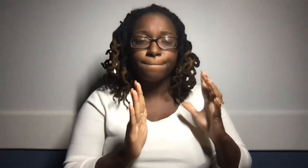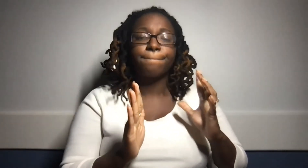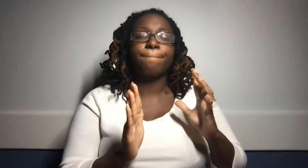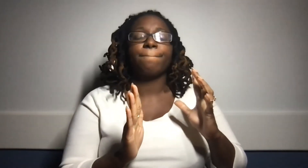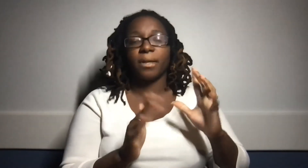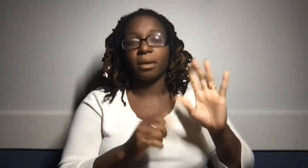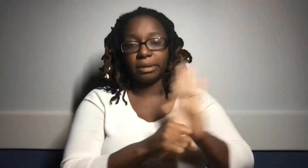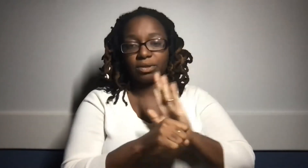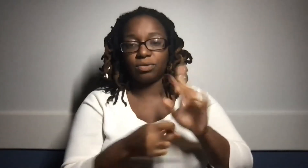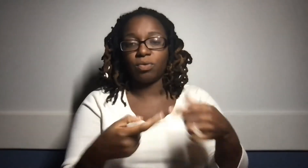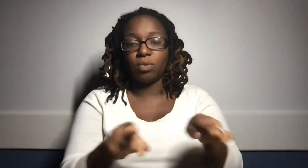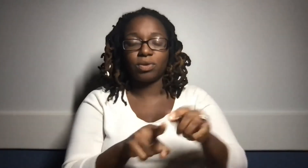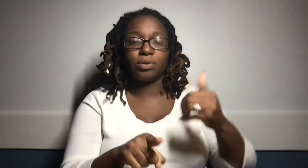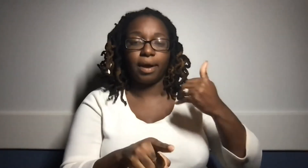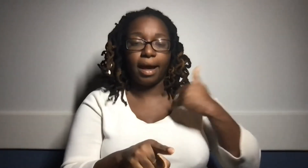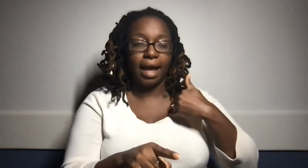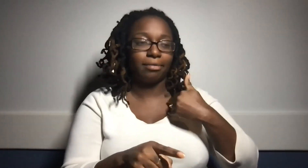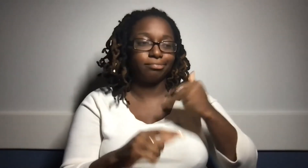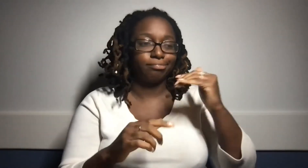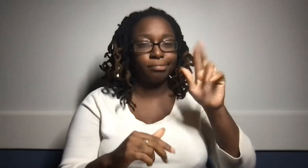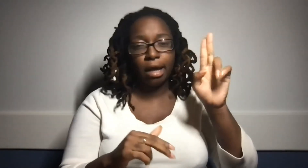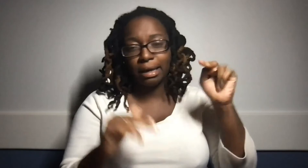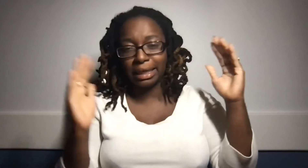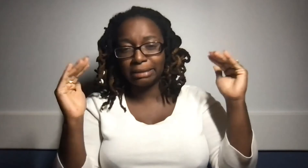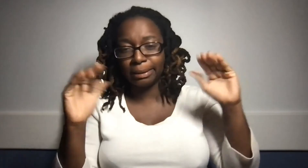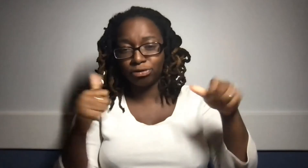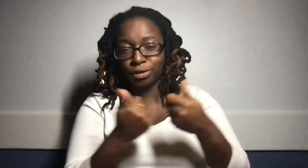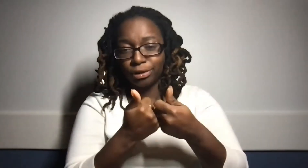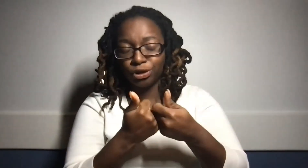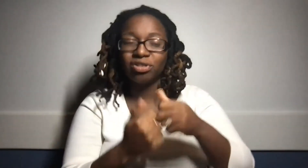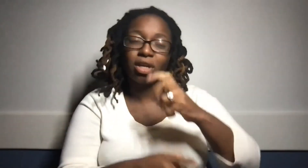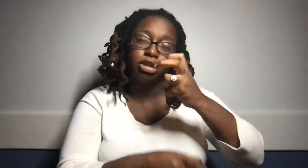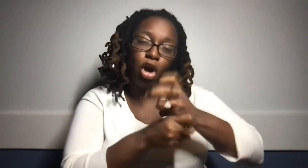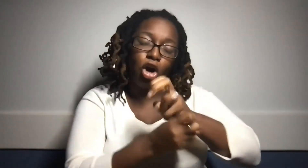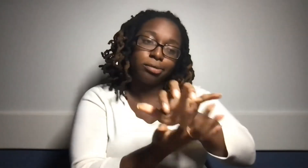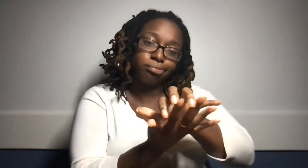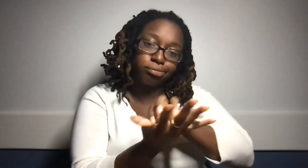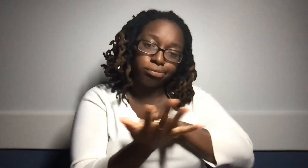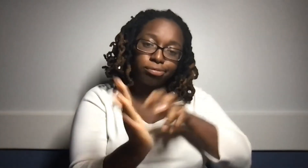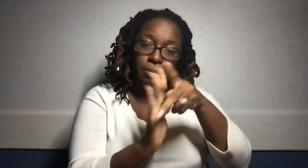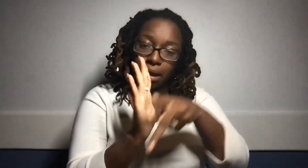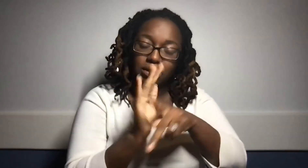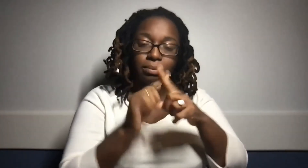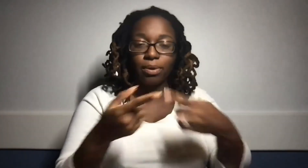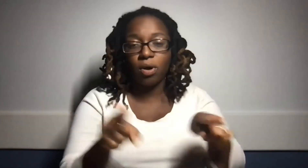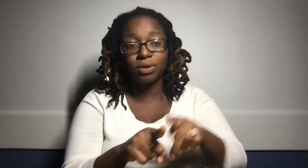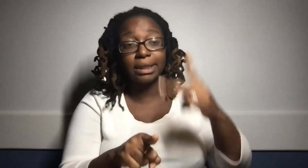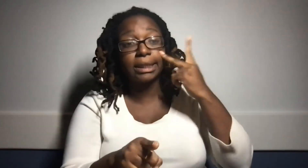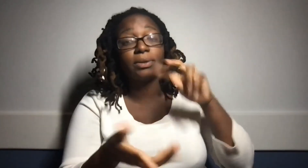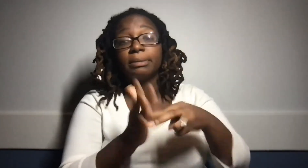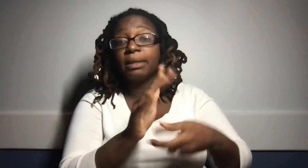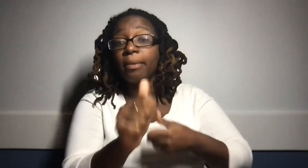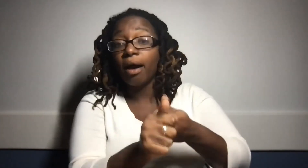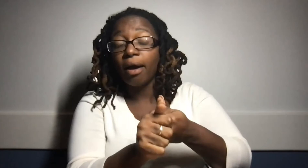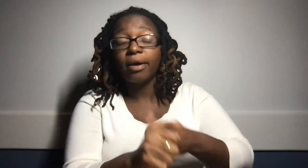challenges. It is one thing to create policy, it is quite another to grapple with its meaning, interpretation, and